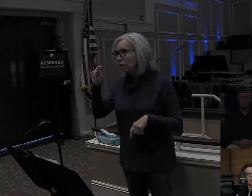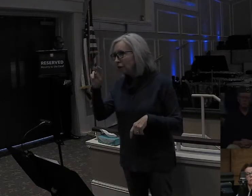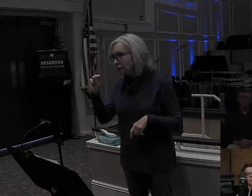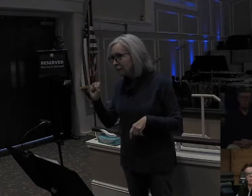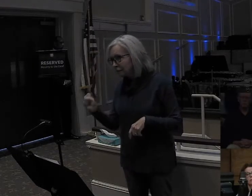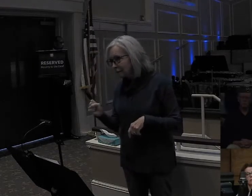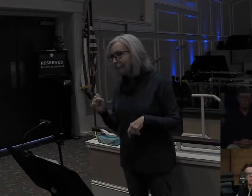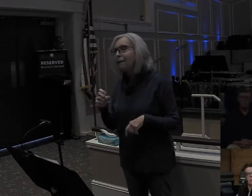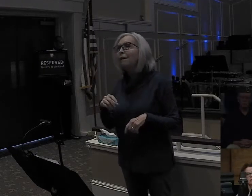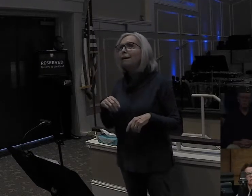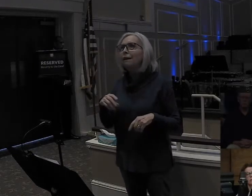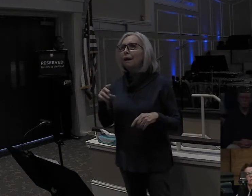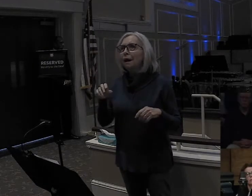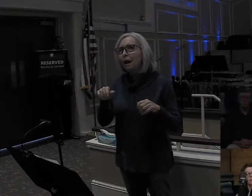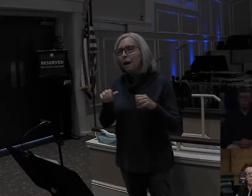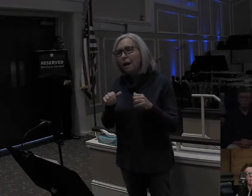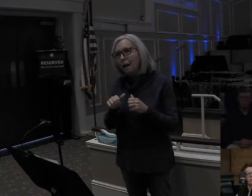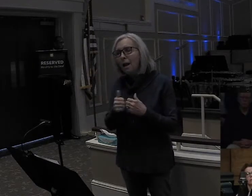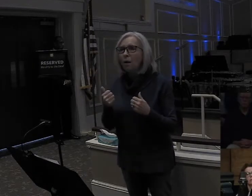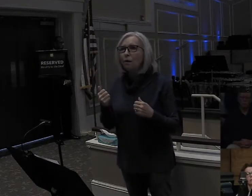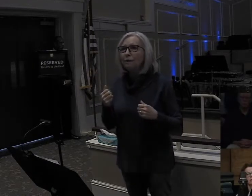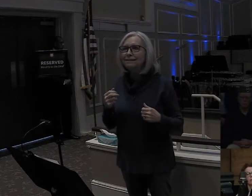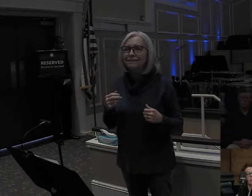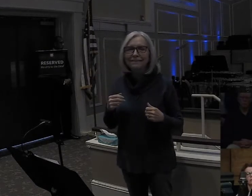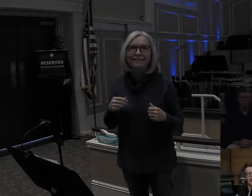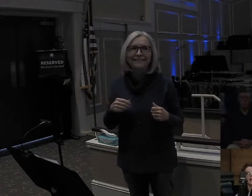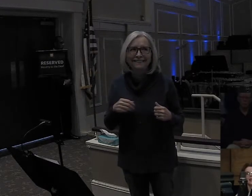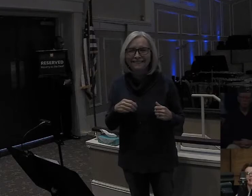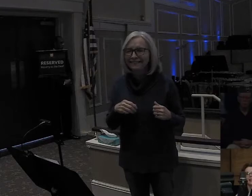like 32, 33, somewhere in there. We don't check IDs.